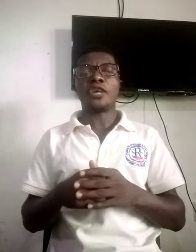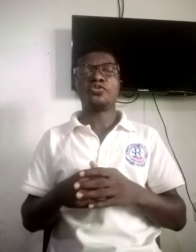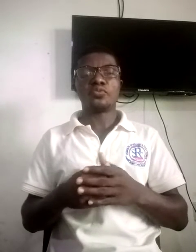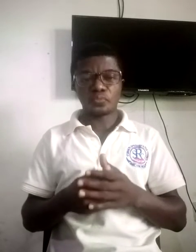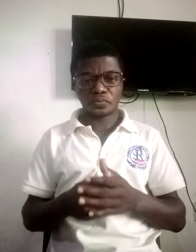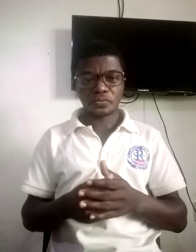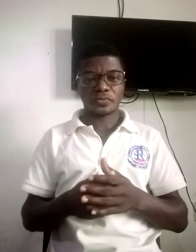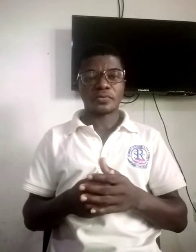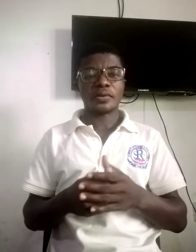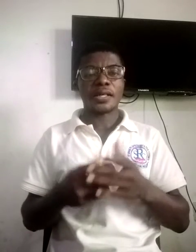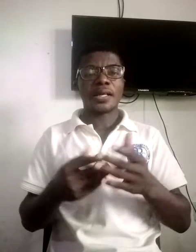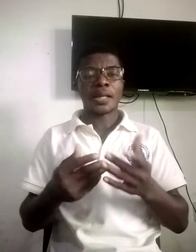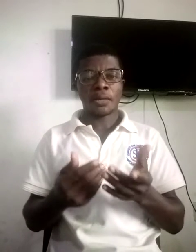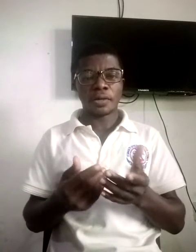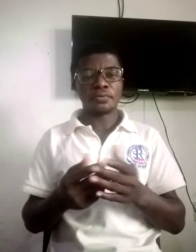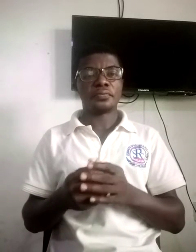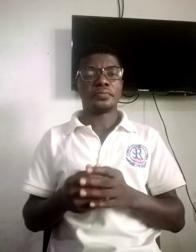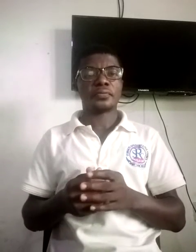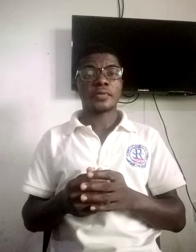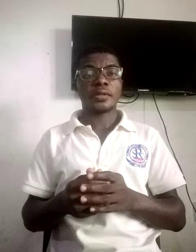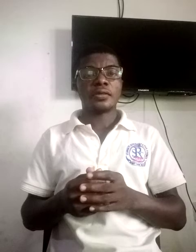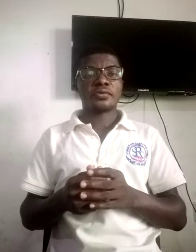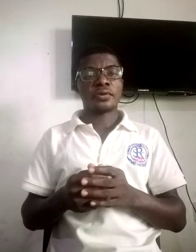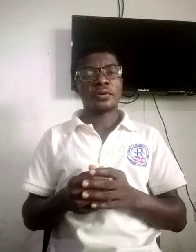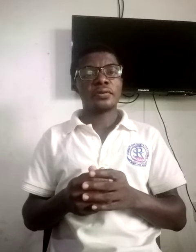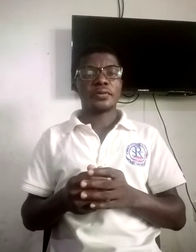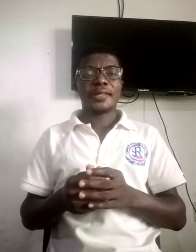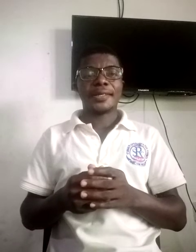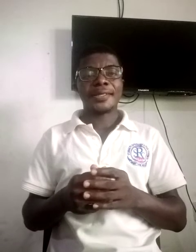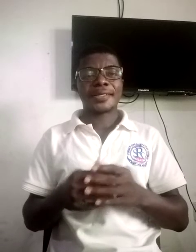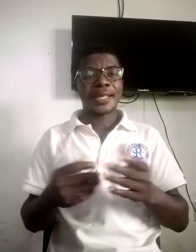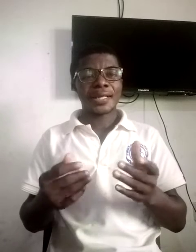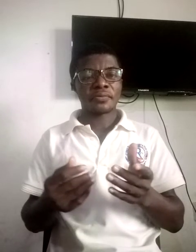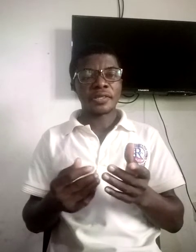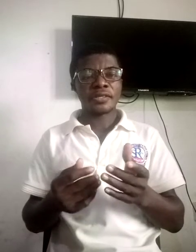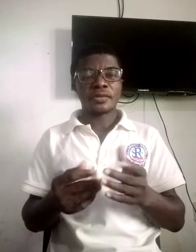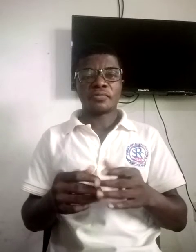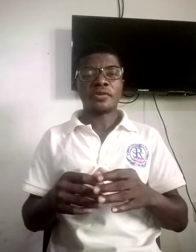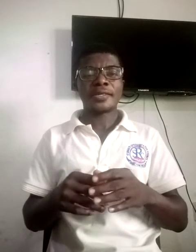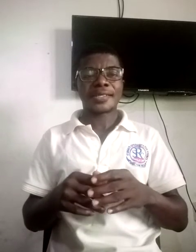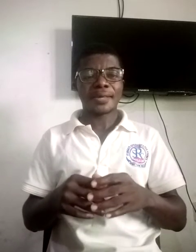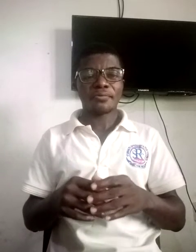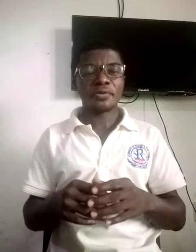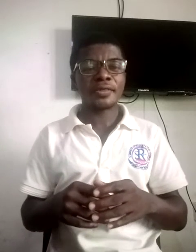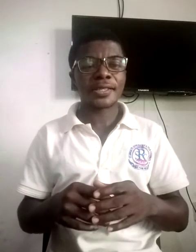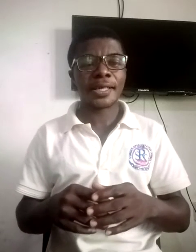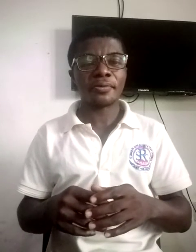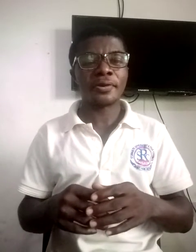you? How are you? So in sign language, we don't